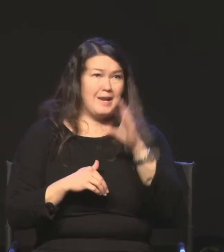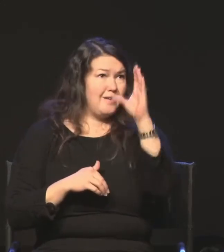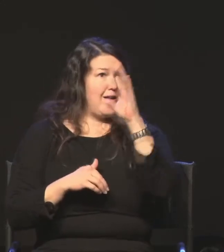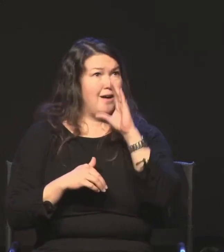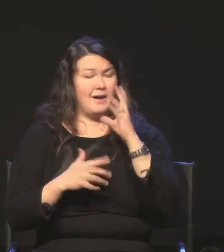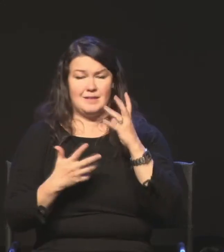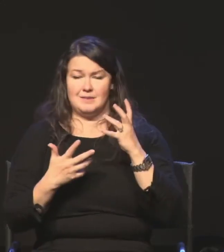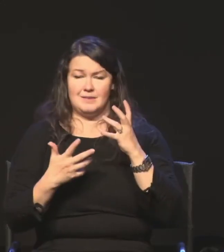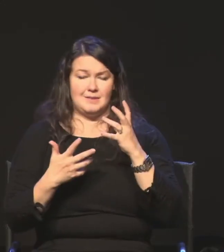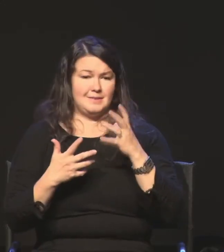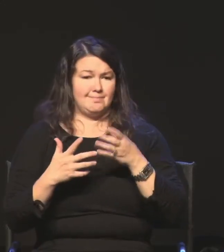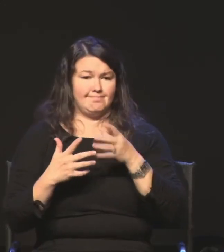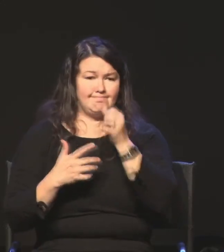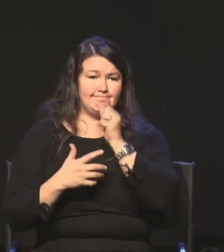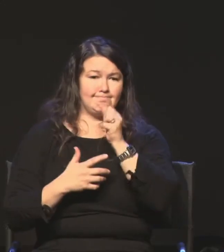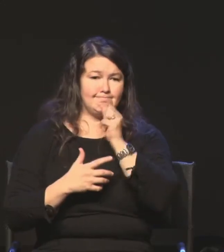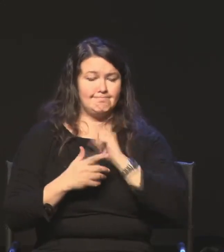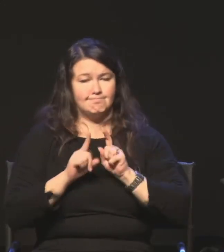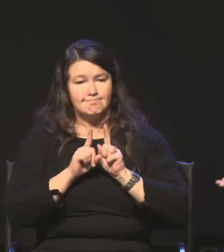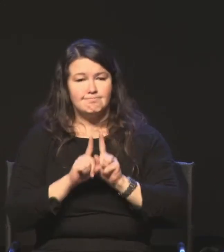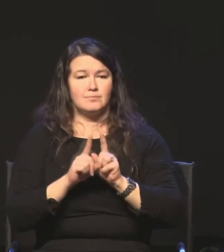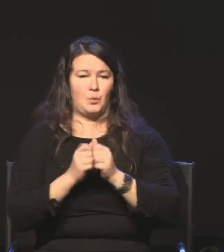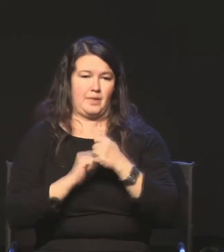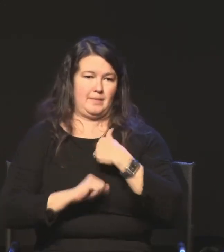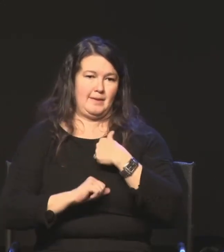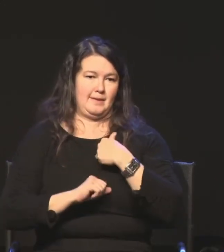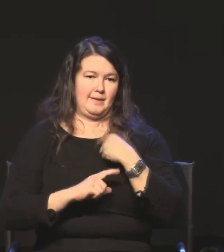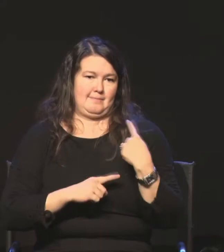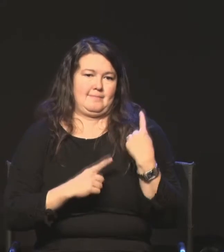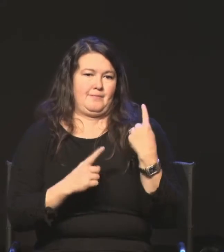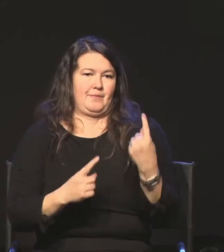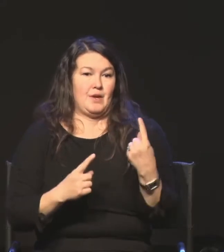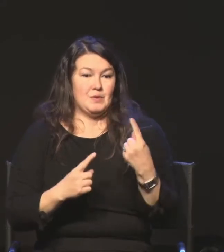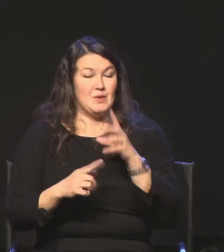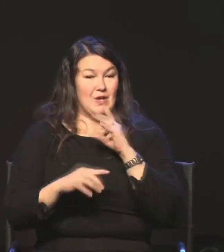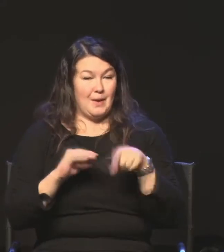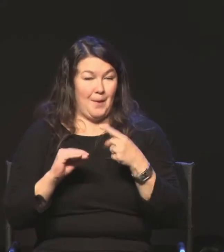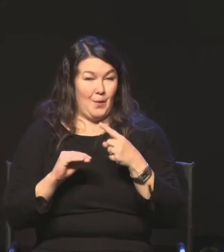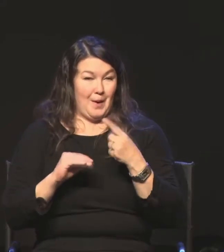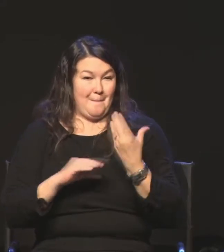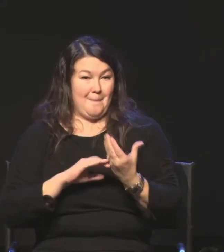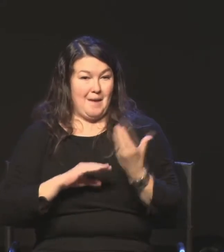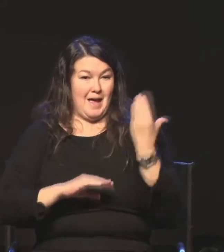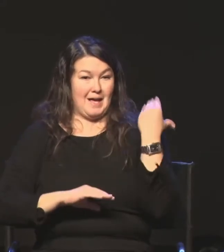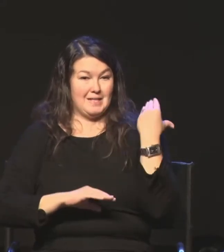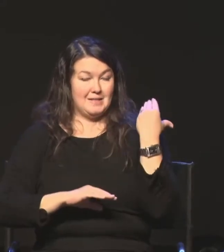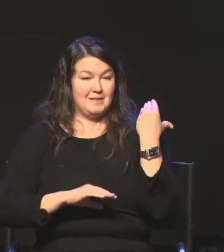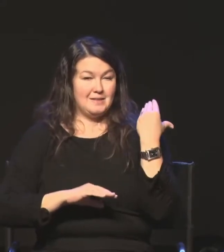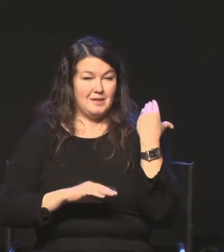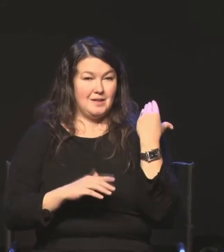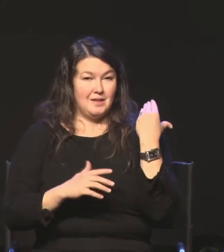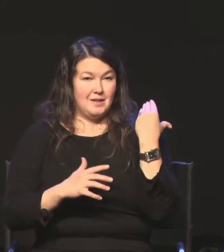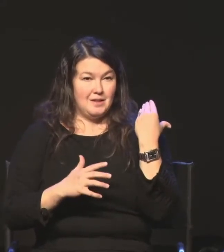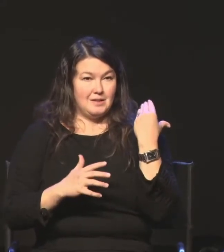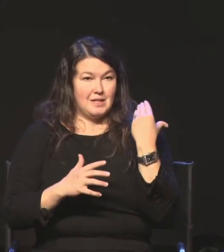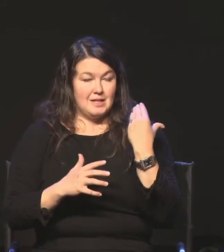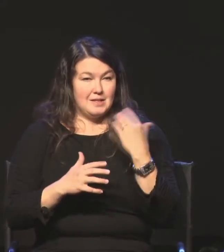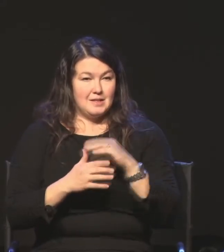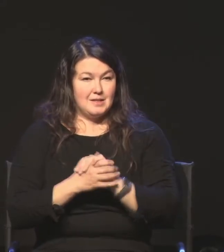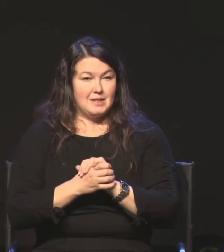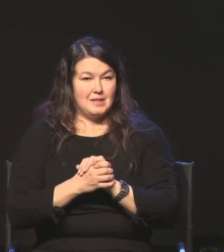that. So there's a history there. You're talking about the past kind of being something